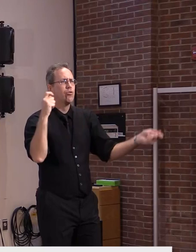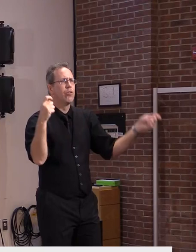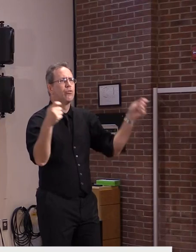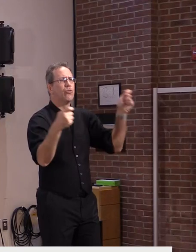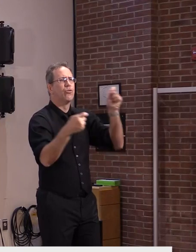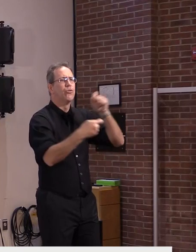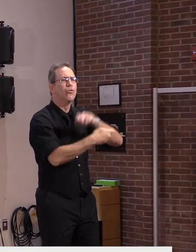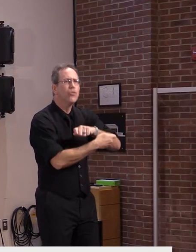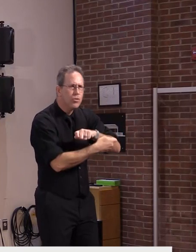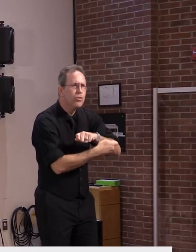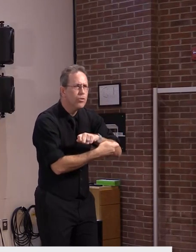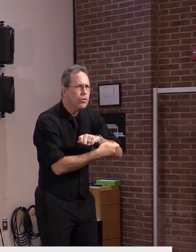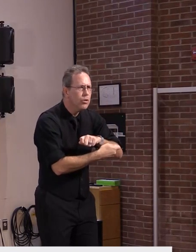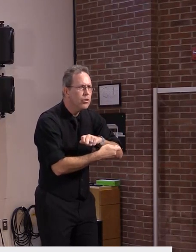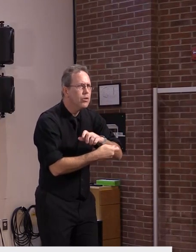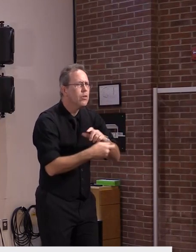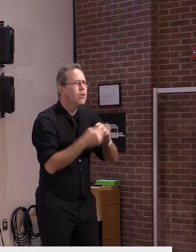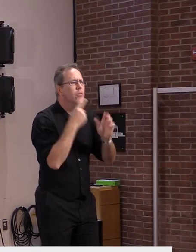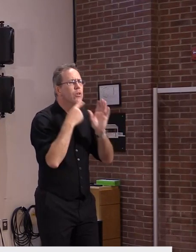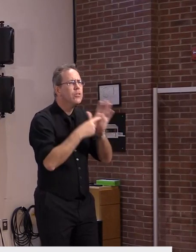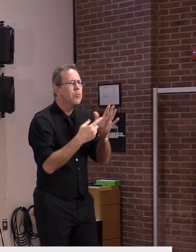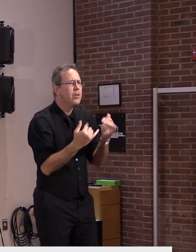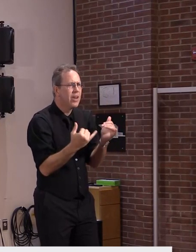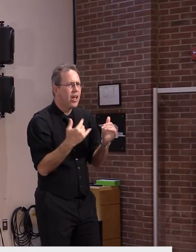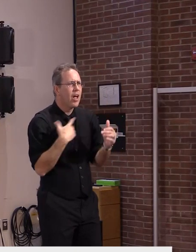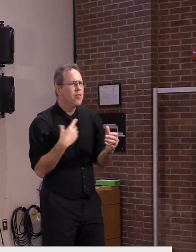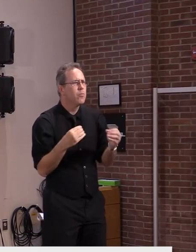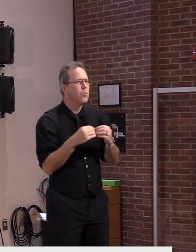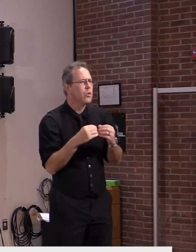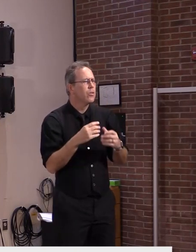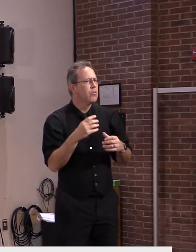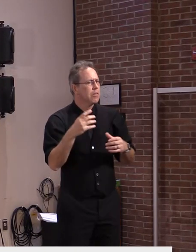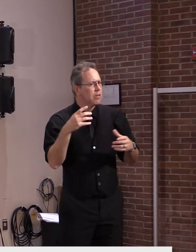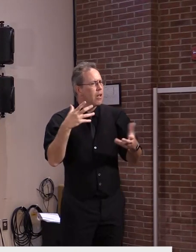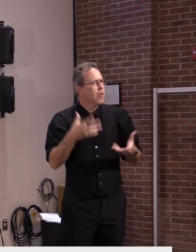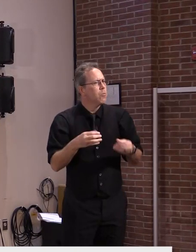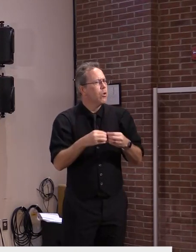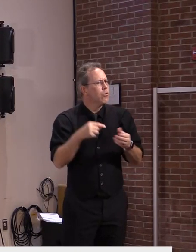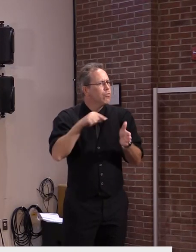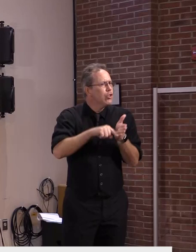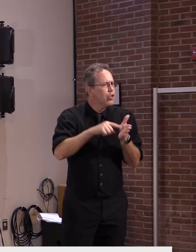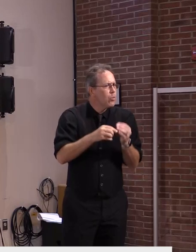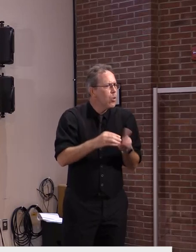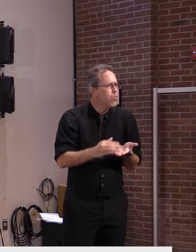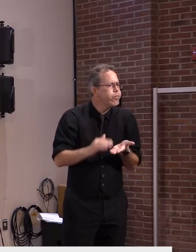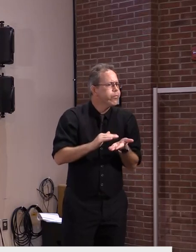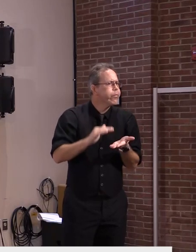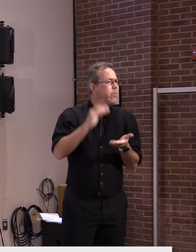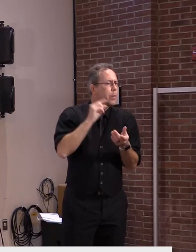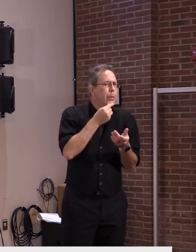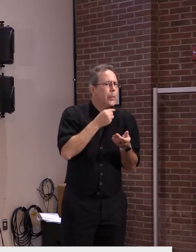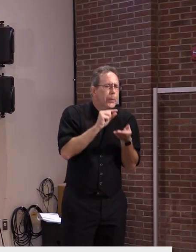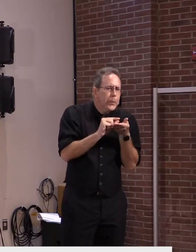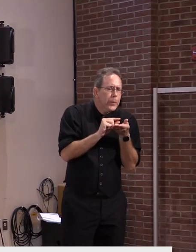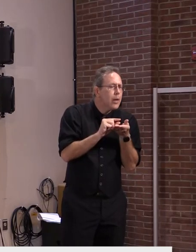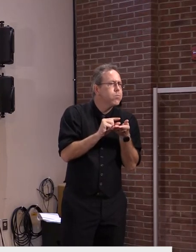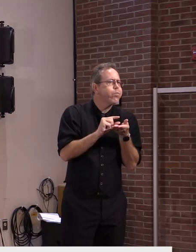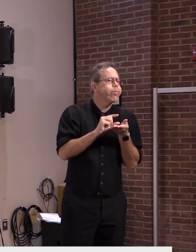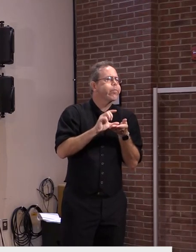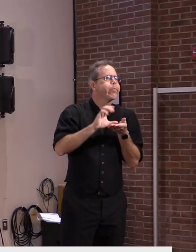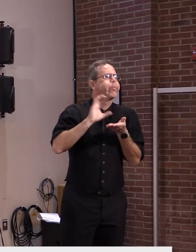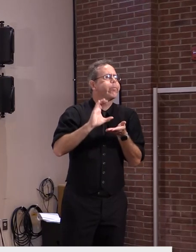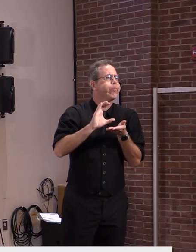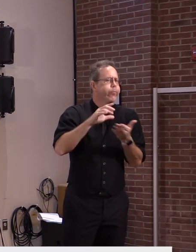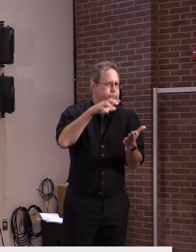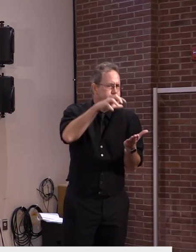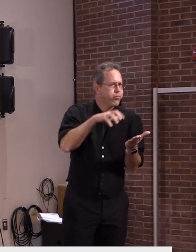some very high quality and compelling studies that basically make the case very